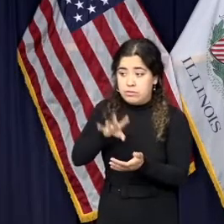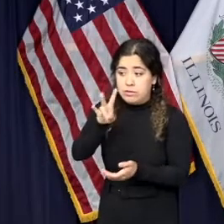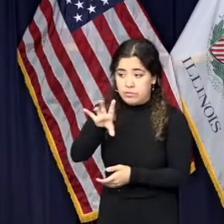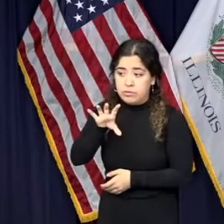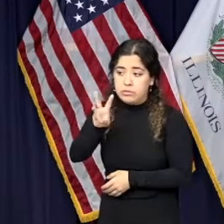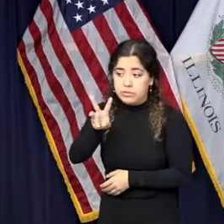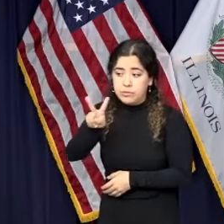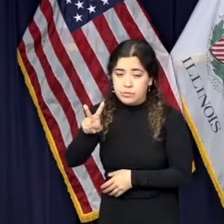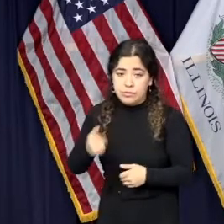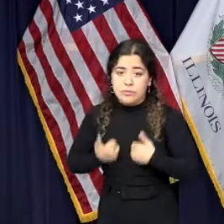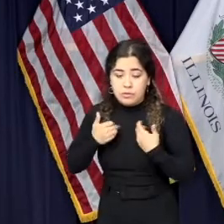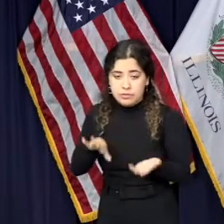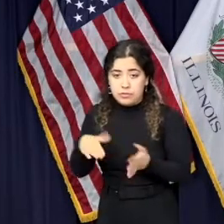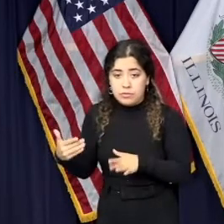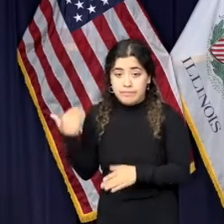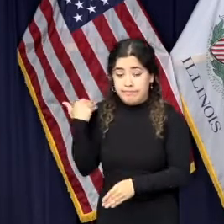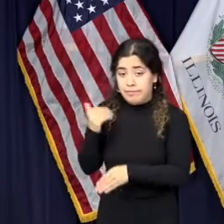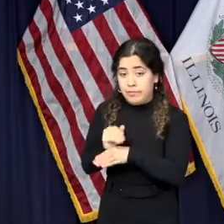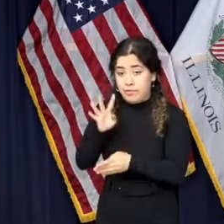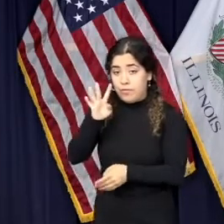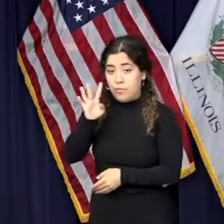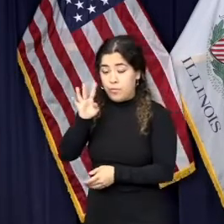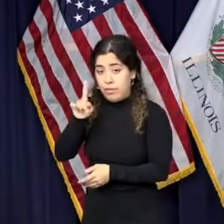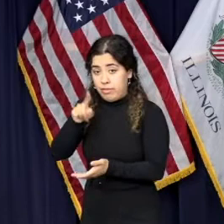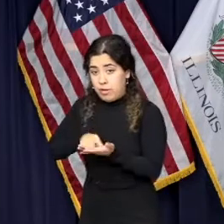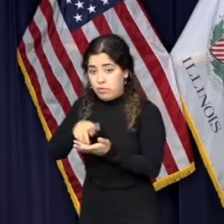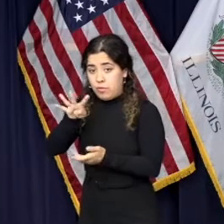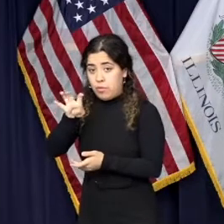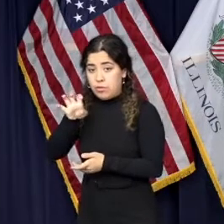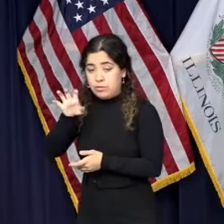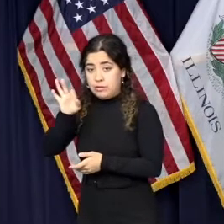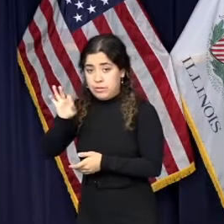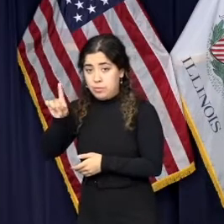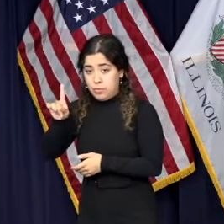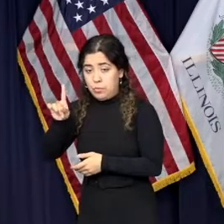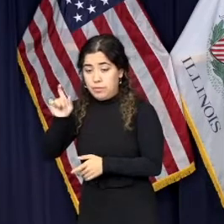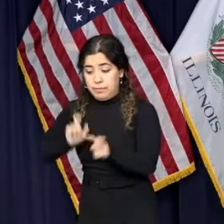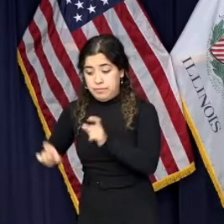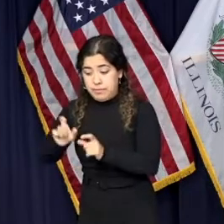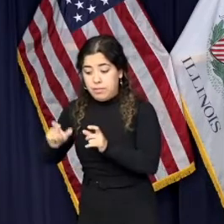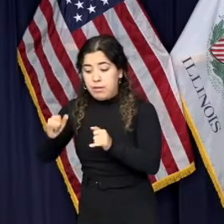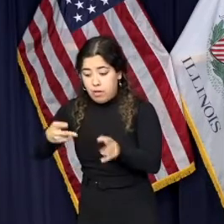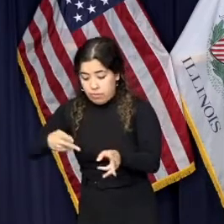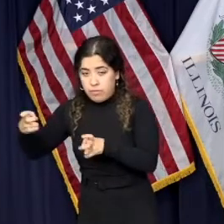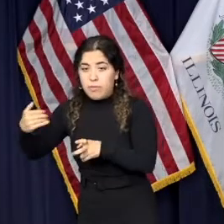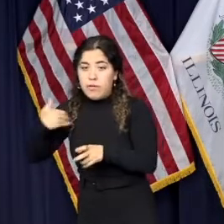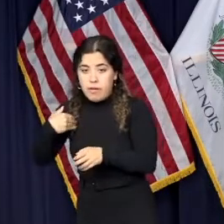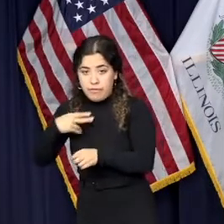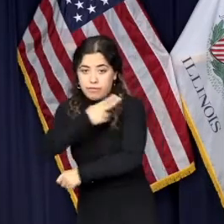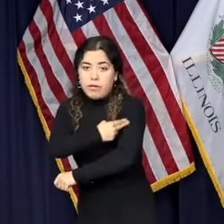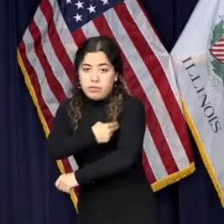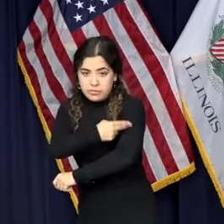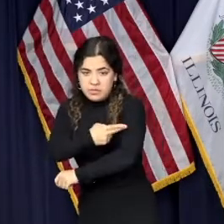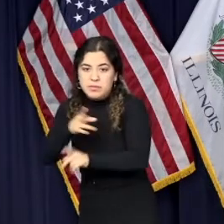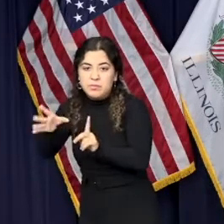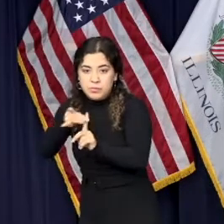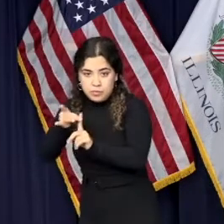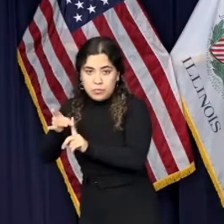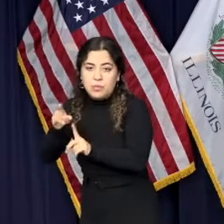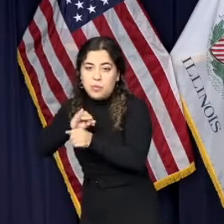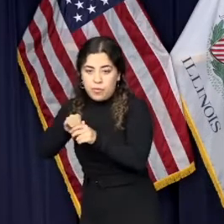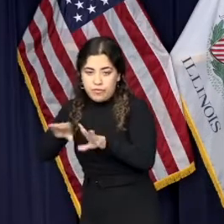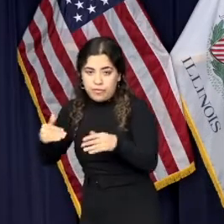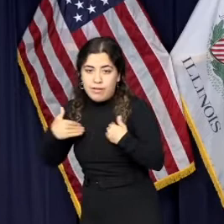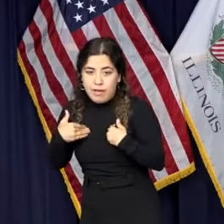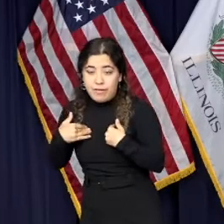night, 1,491 individuals were in Illinois hospitals with COVID, and of those, 355 were in